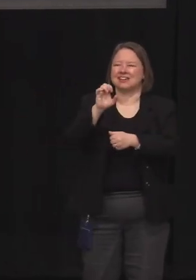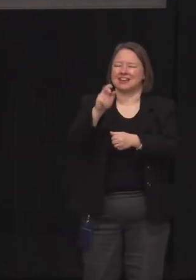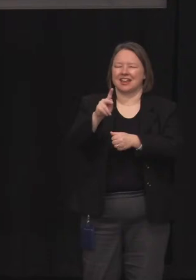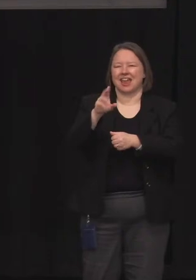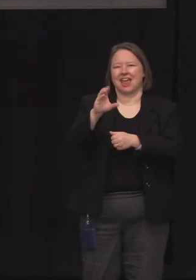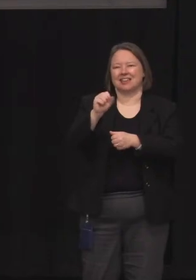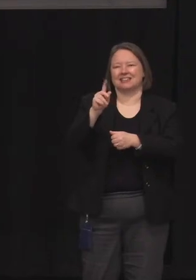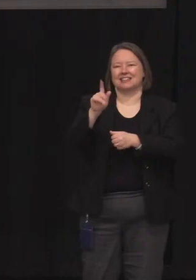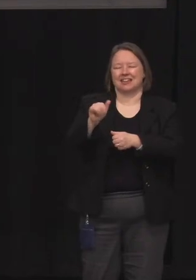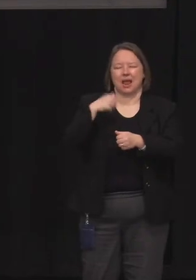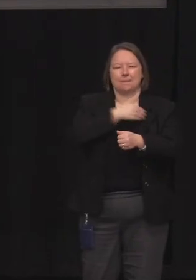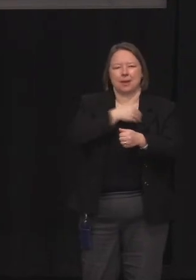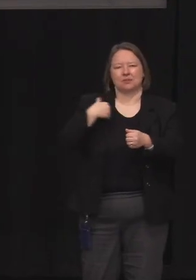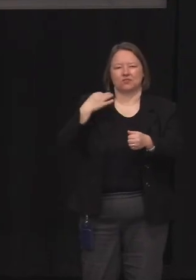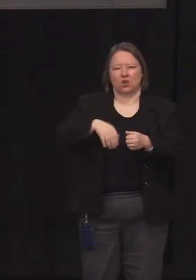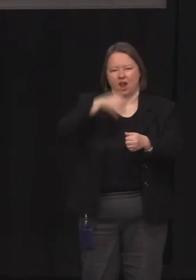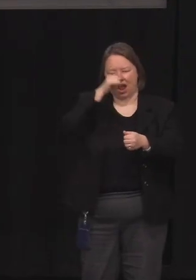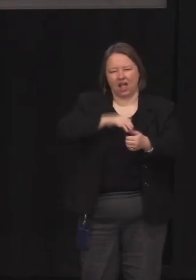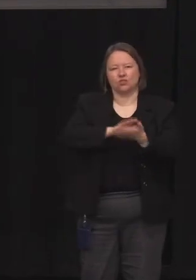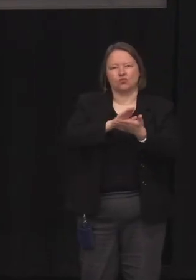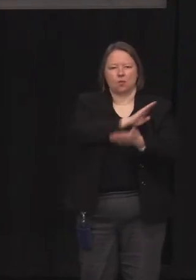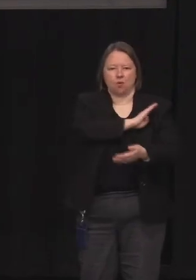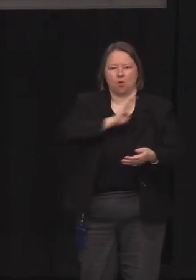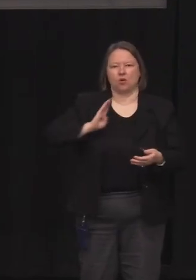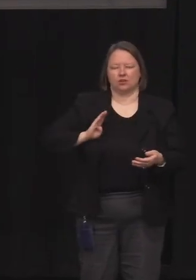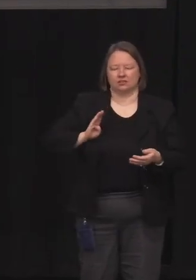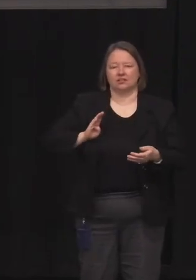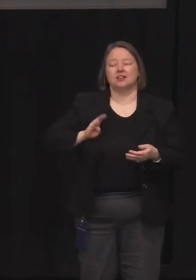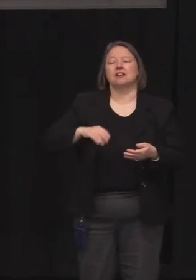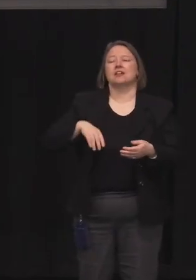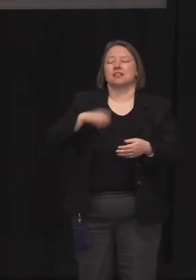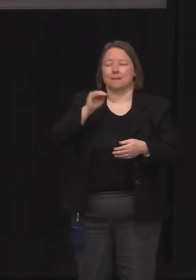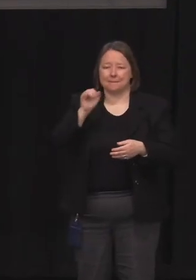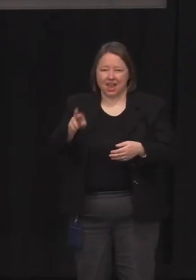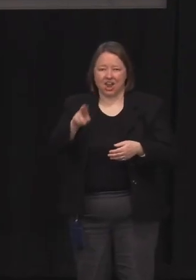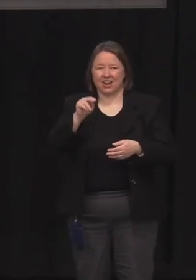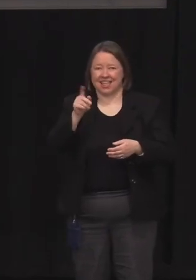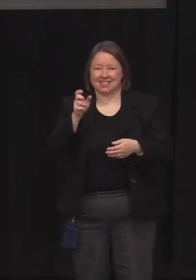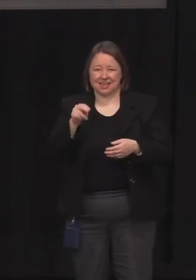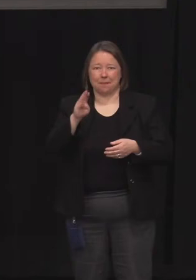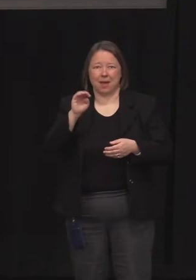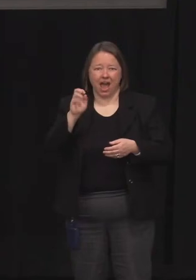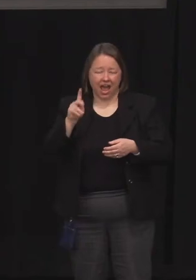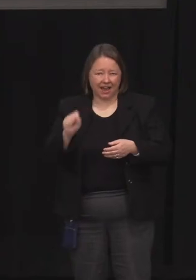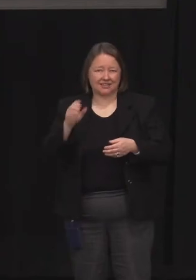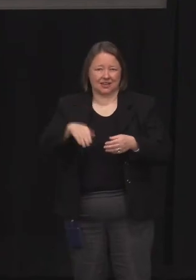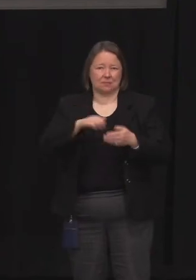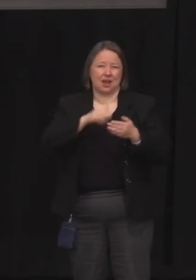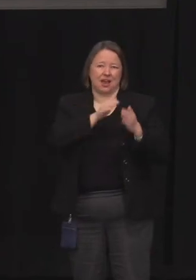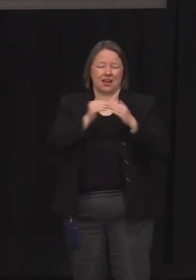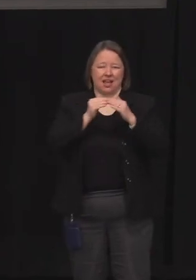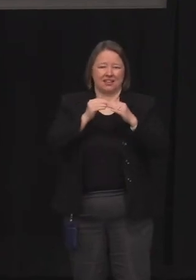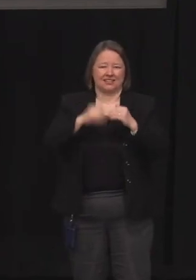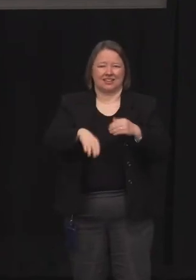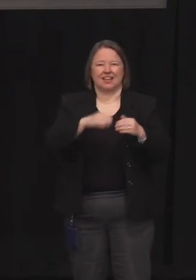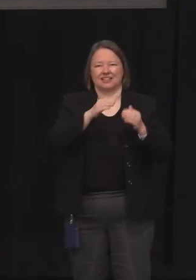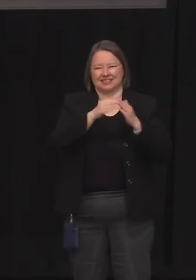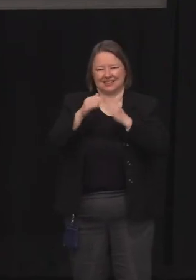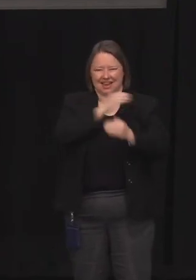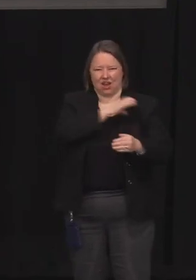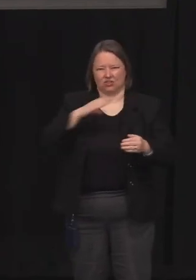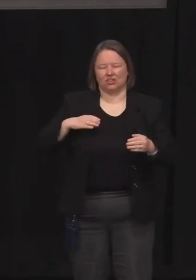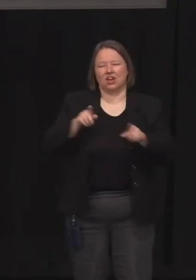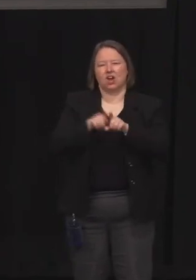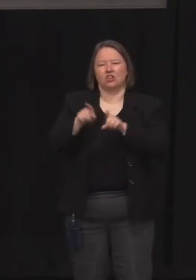members of the Holland School Board, Holland Mayor Nathan Box, and my colleagues on the Holland City Council, and Ottawa County